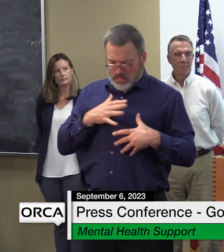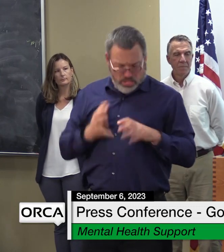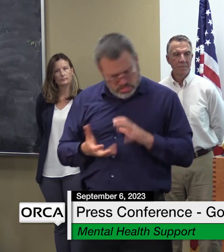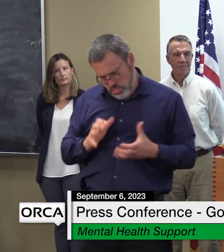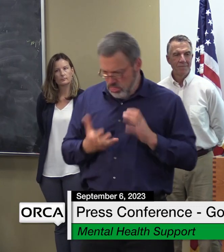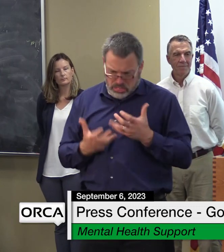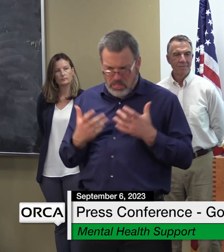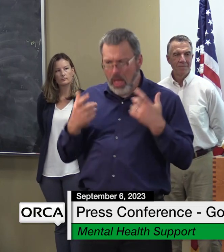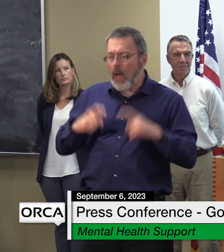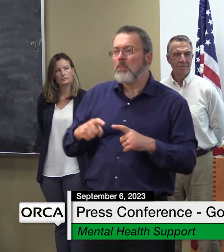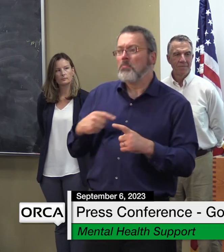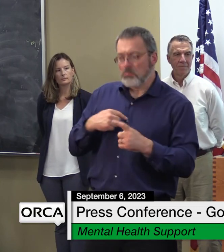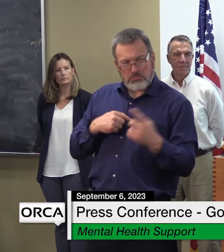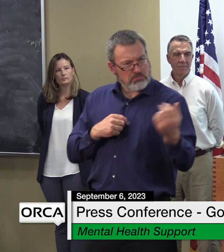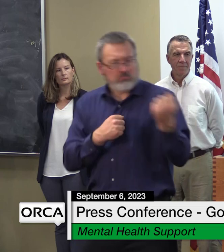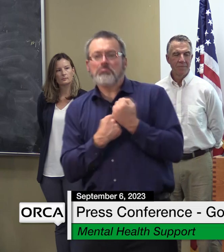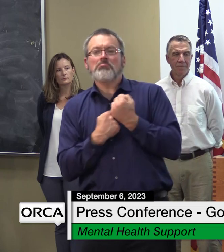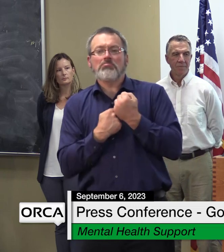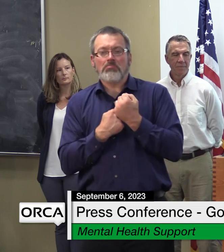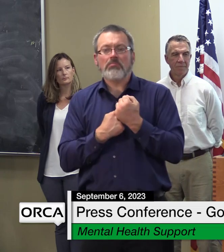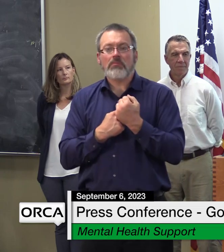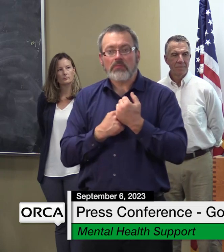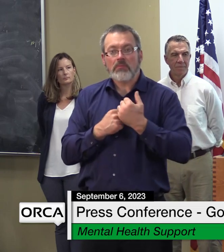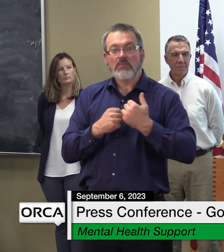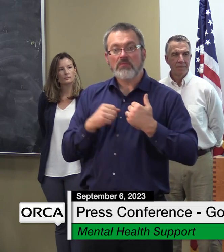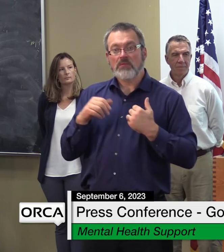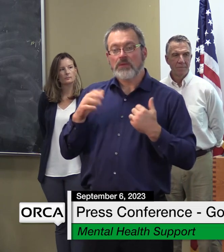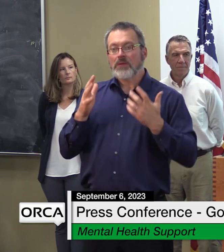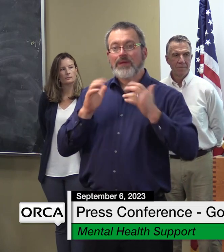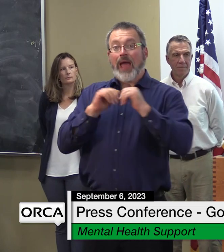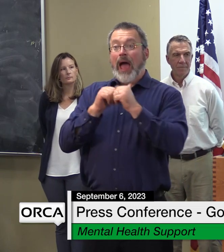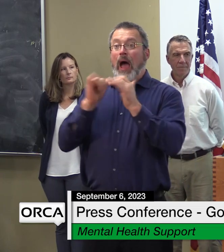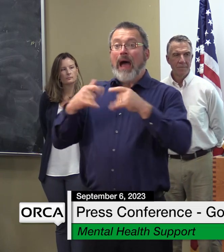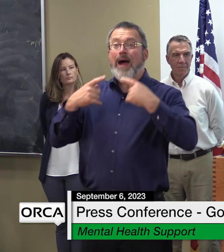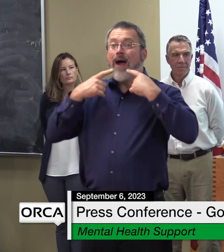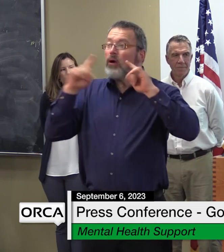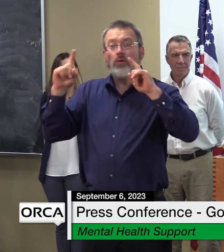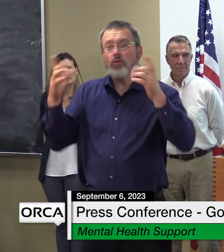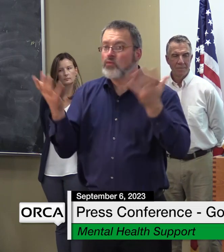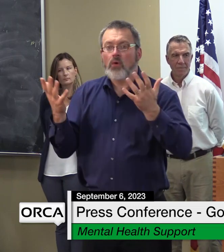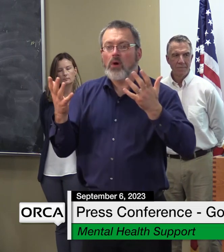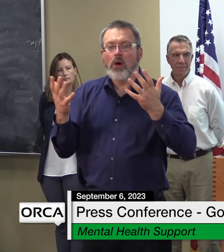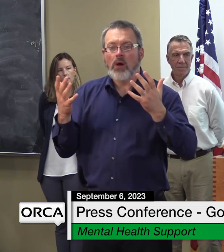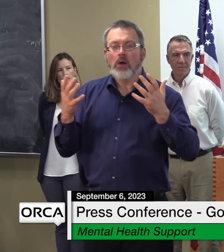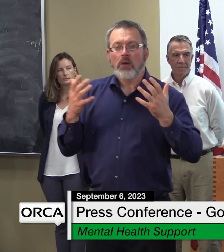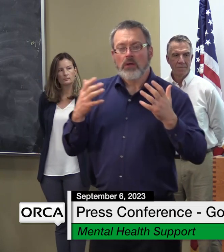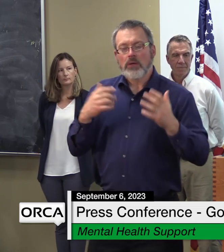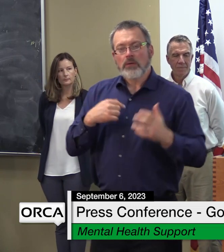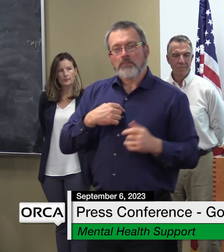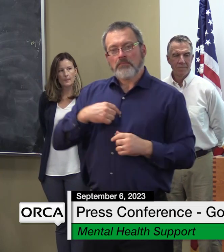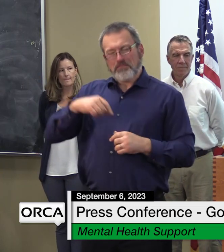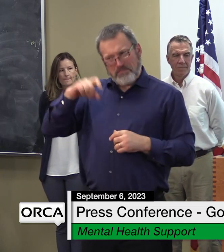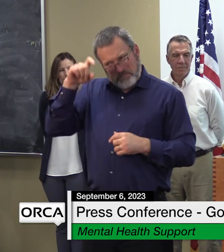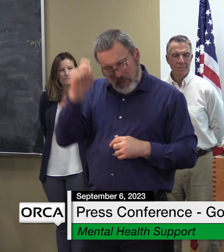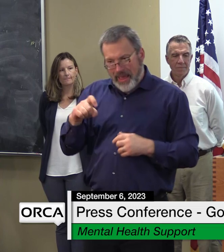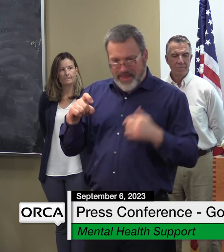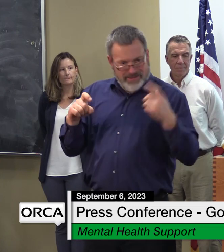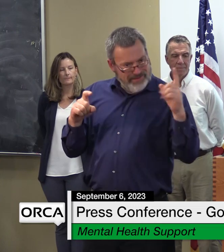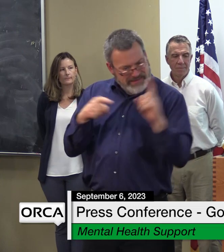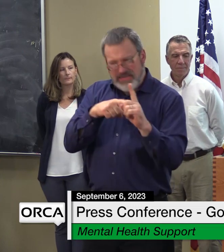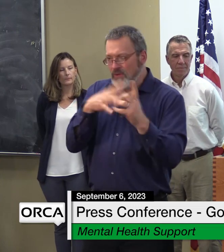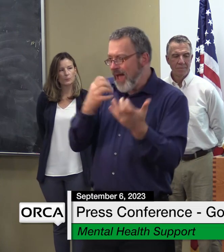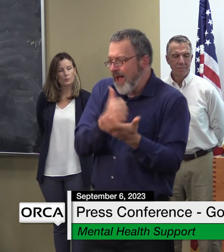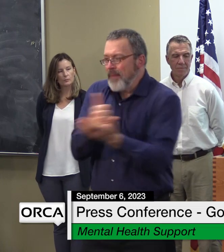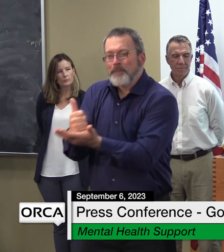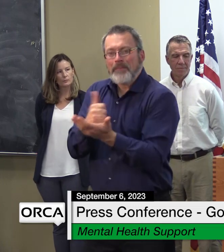working for the Suicide and Crisis Lifeline, we all share one thing in common, a strong desire to help others and to make it easier to talk about